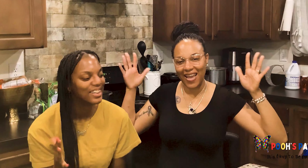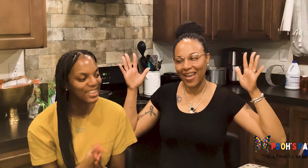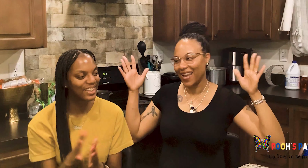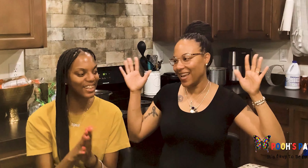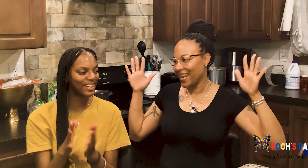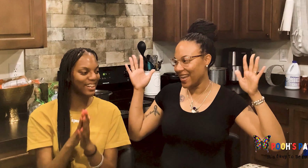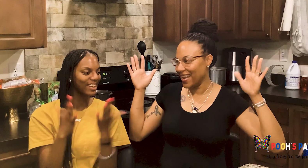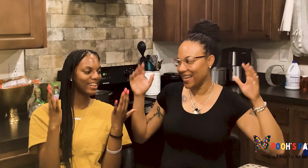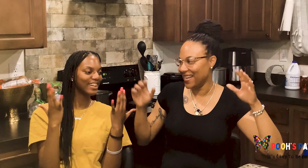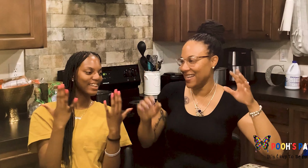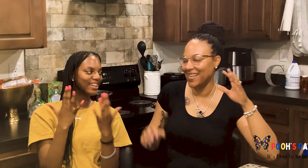Yay!